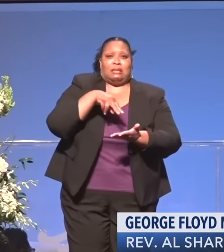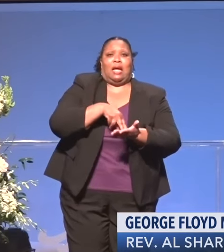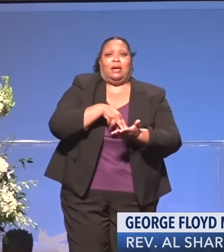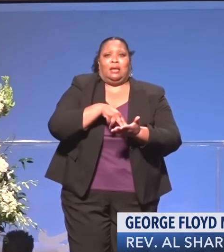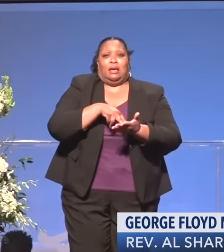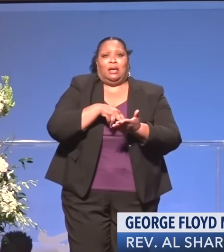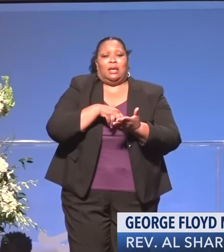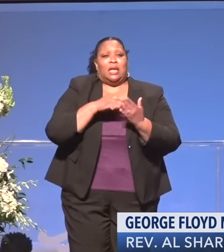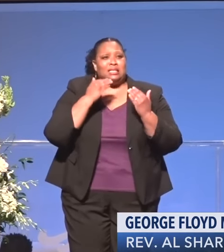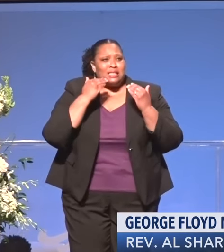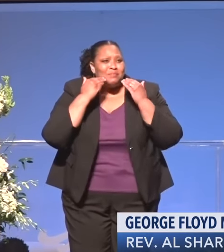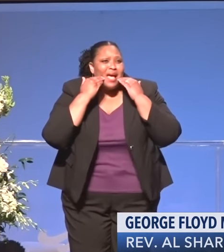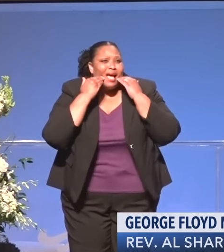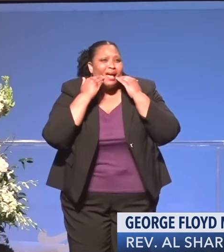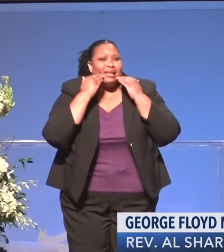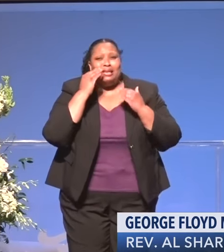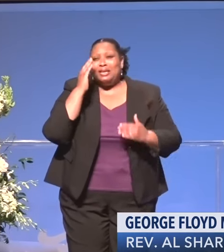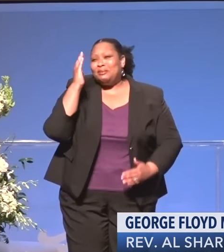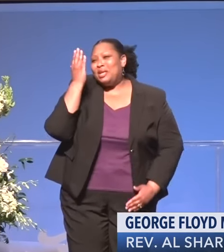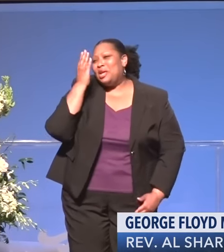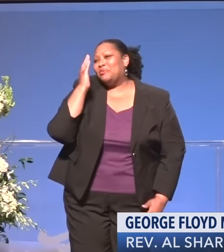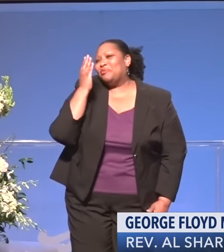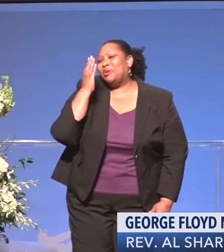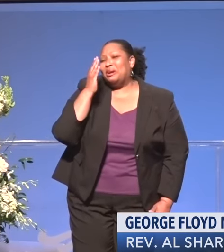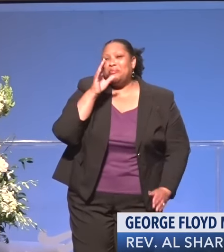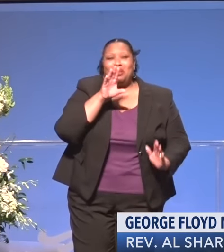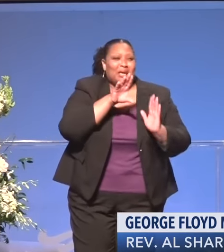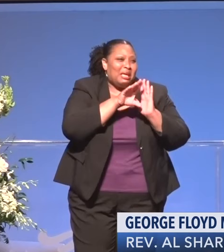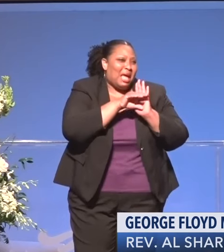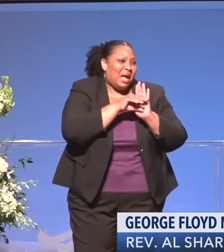and skinning and grinning in front of cameras